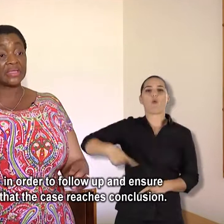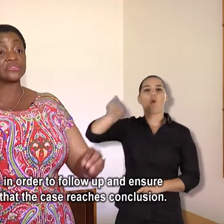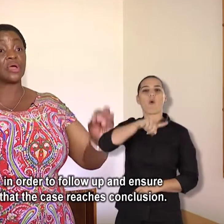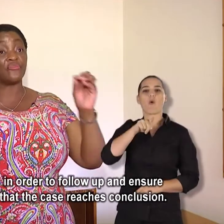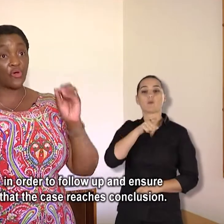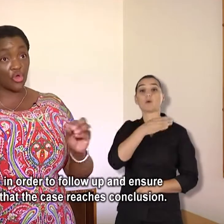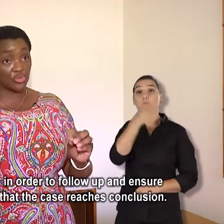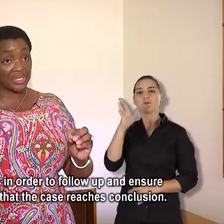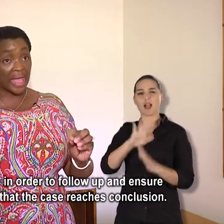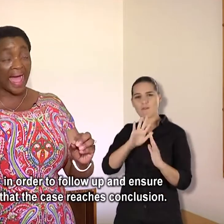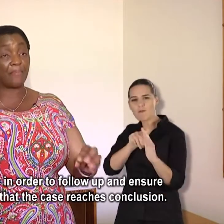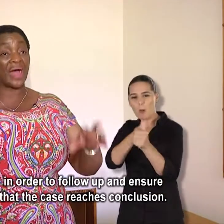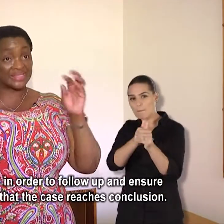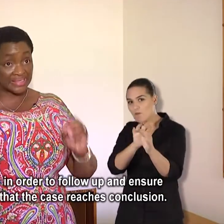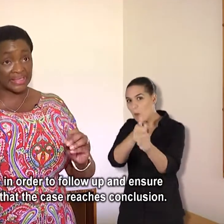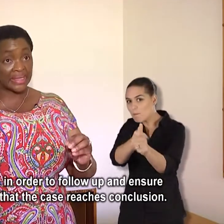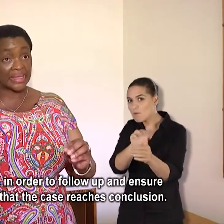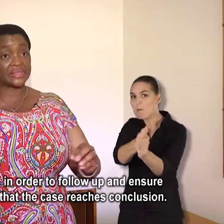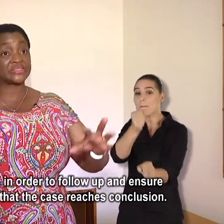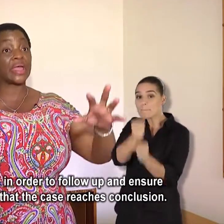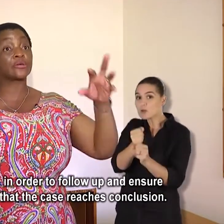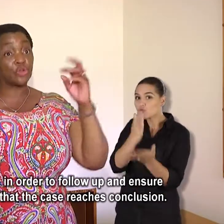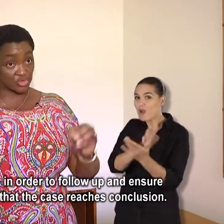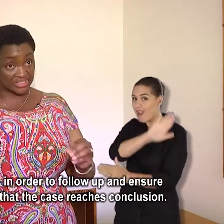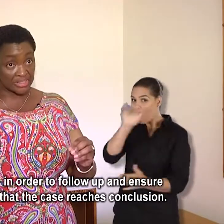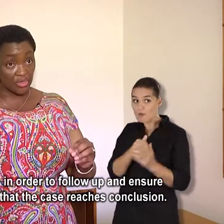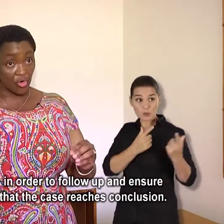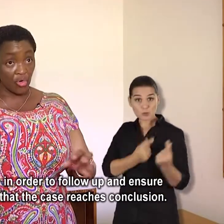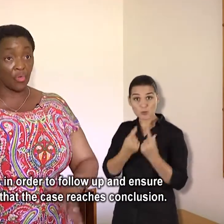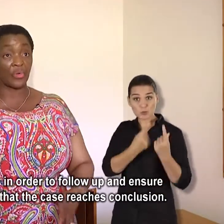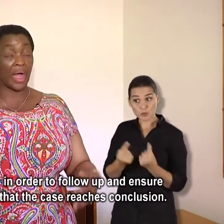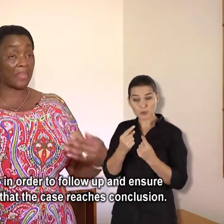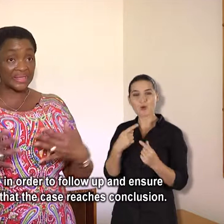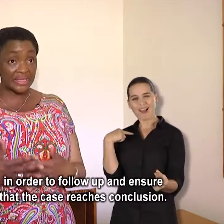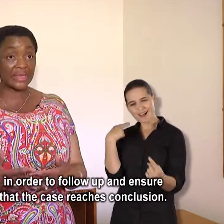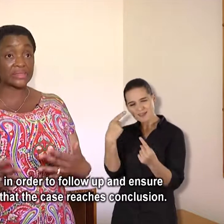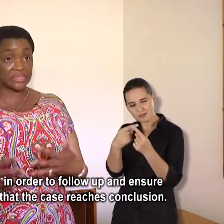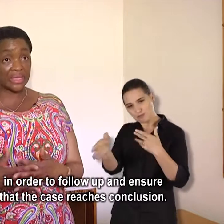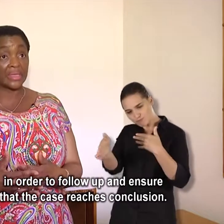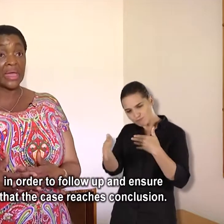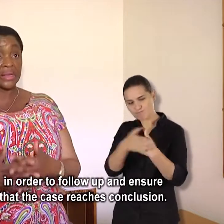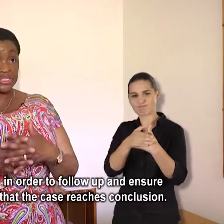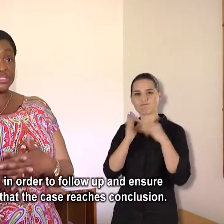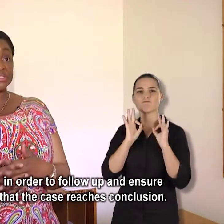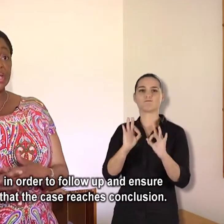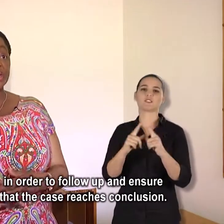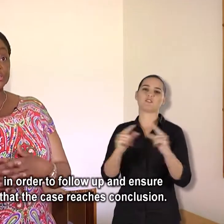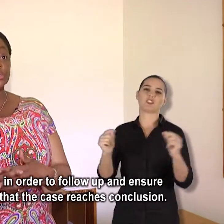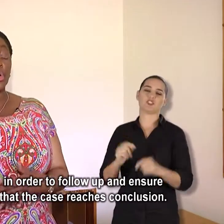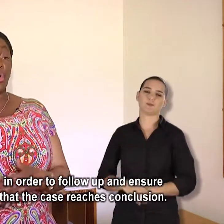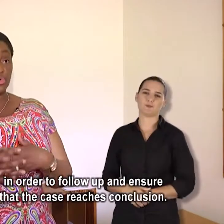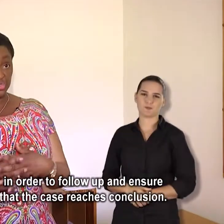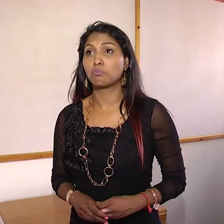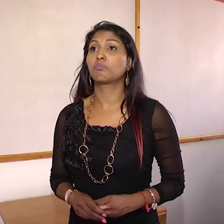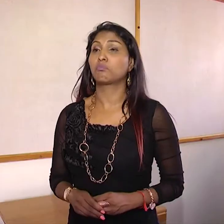case is followed up until it's closed or up until it reaches